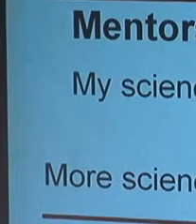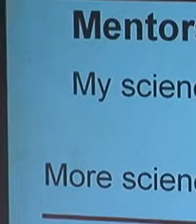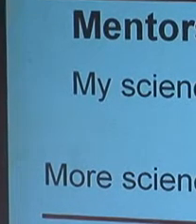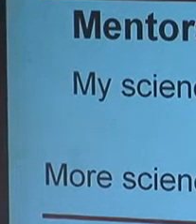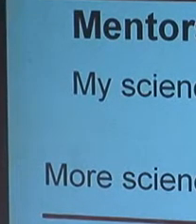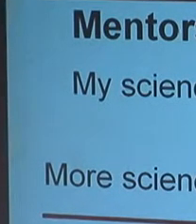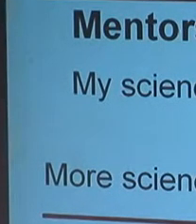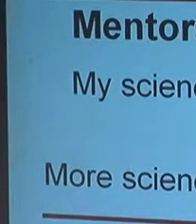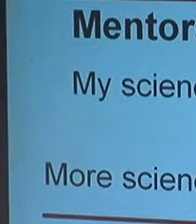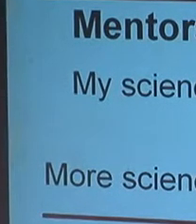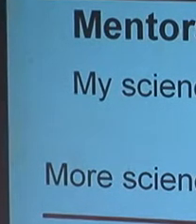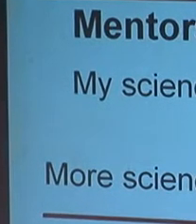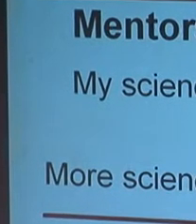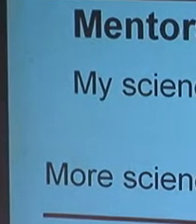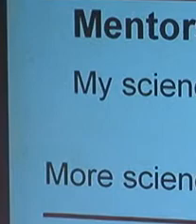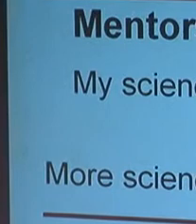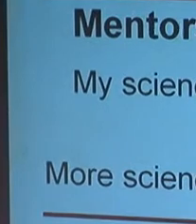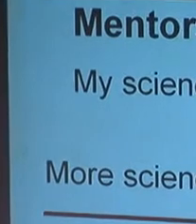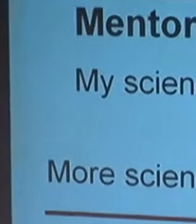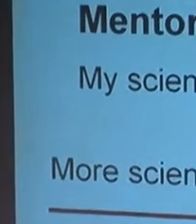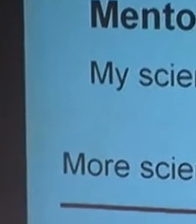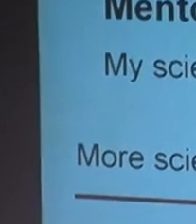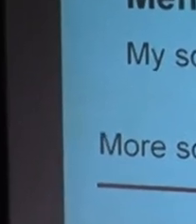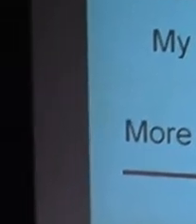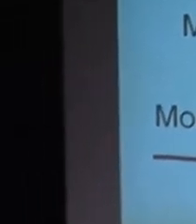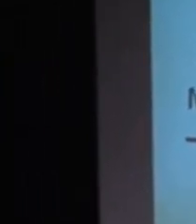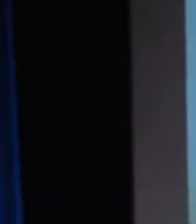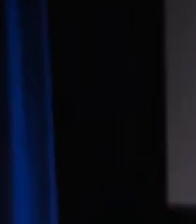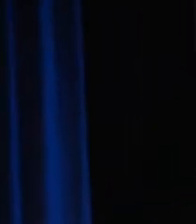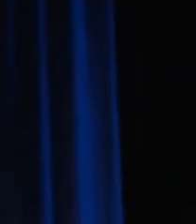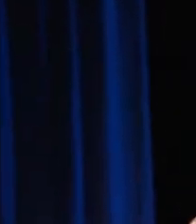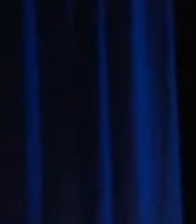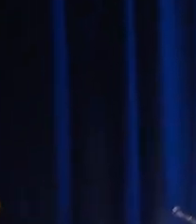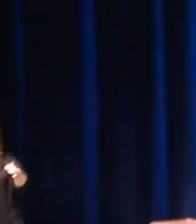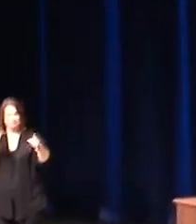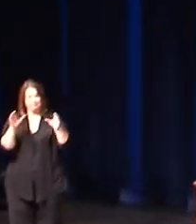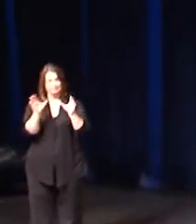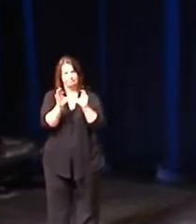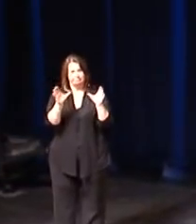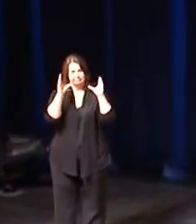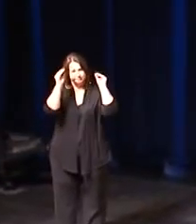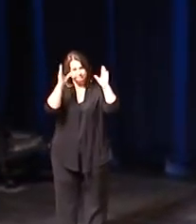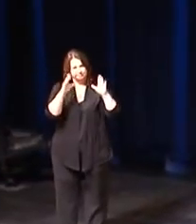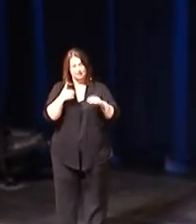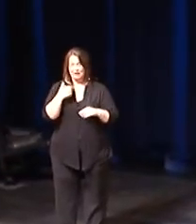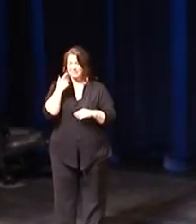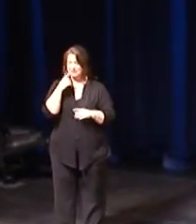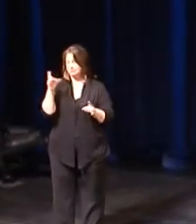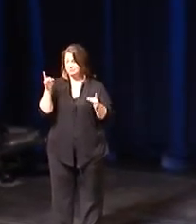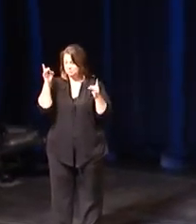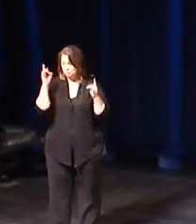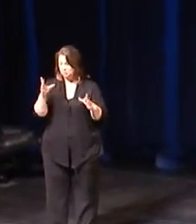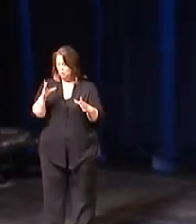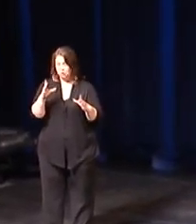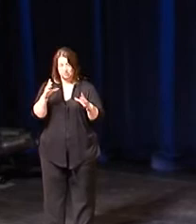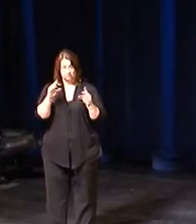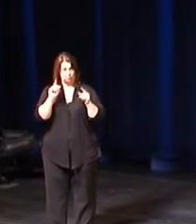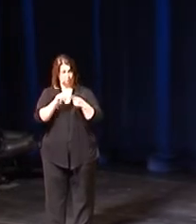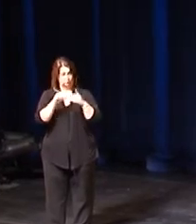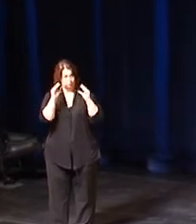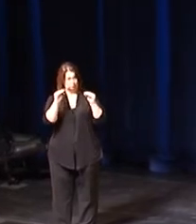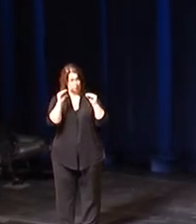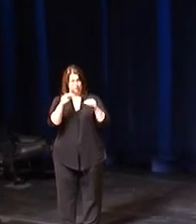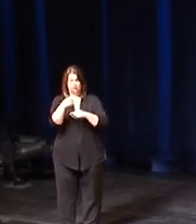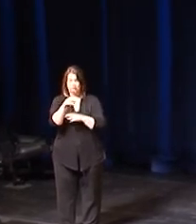Because that's where the good teachers are, because you don't have to have a teaching certificate. I think it's absolutely absurd that to teach high school